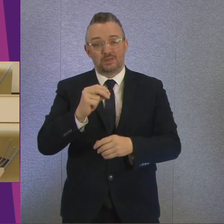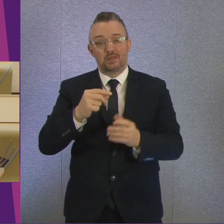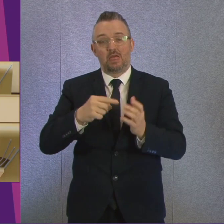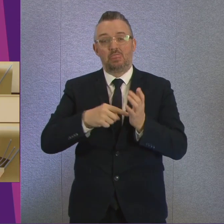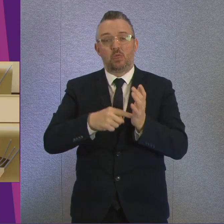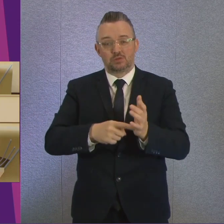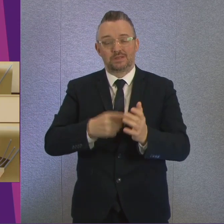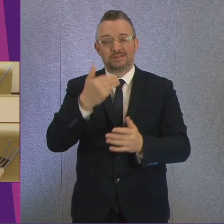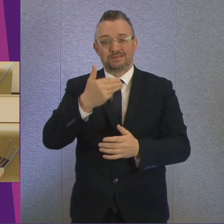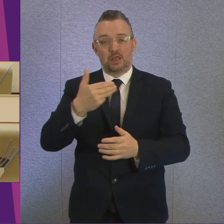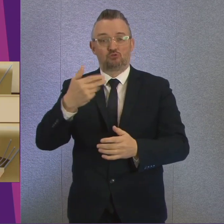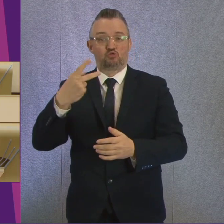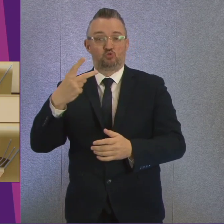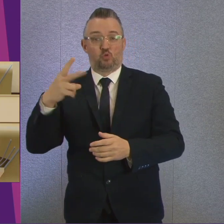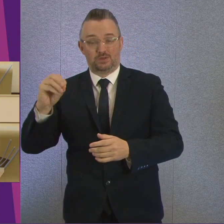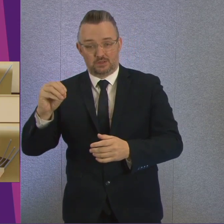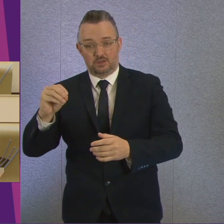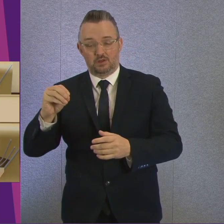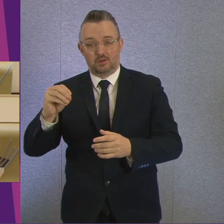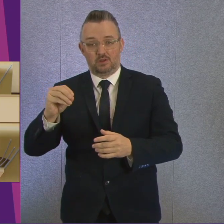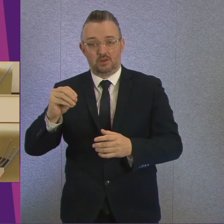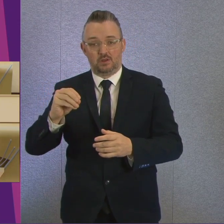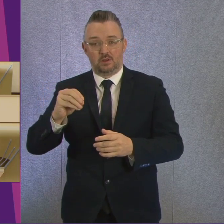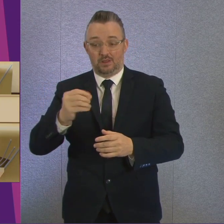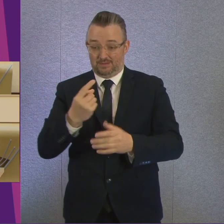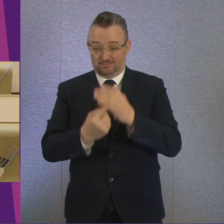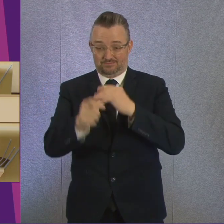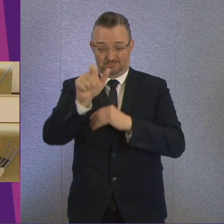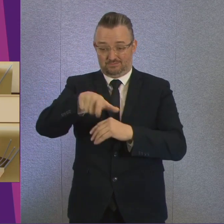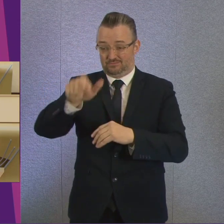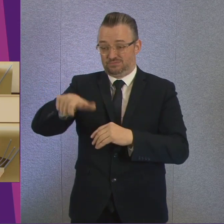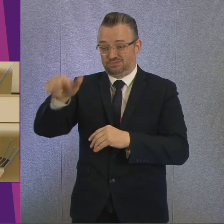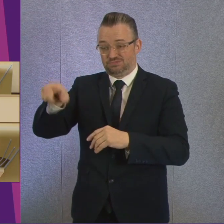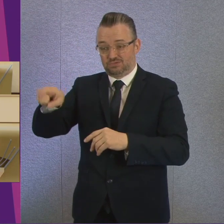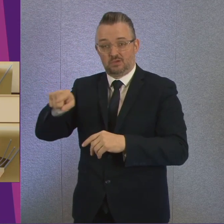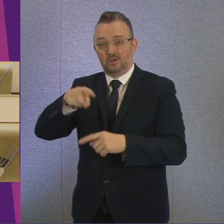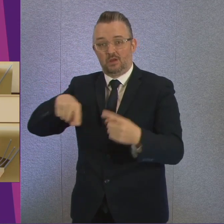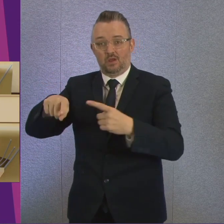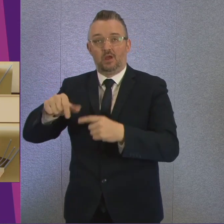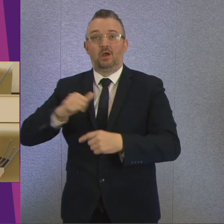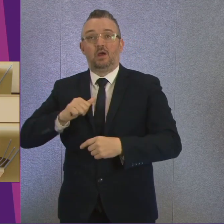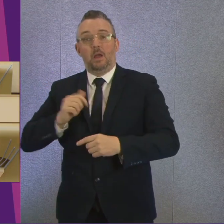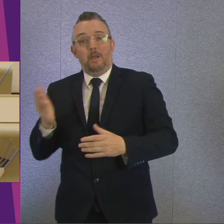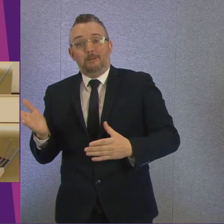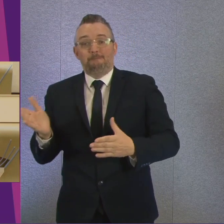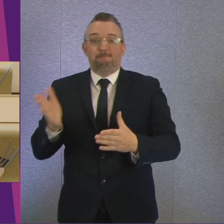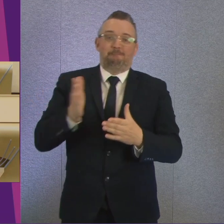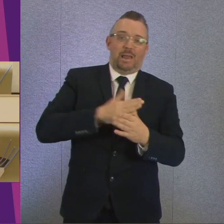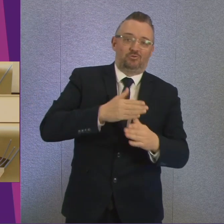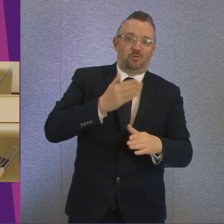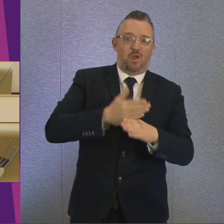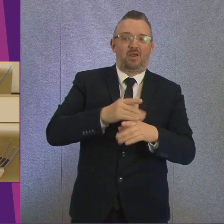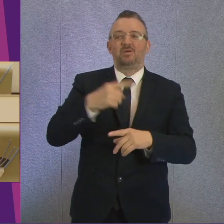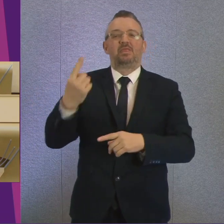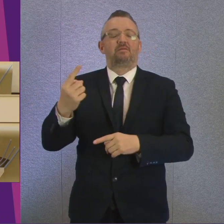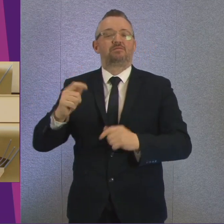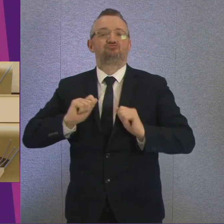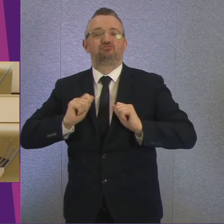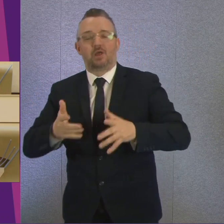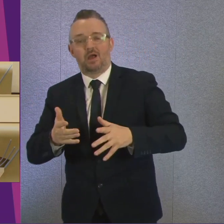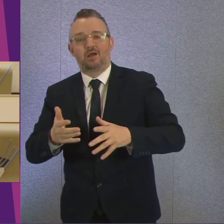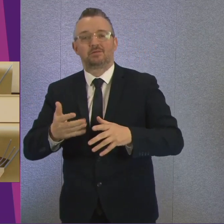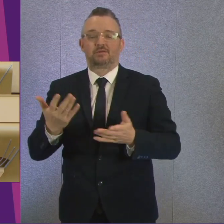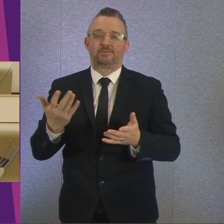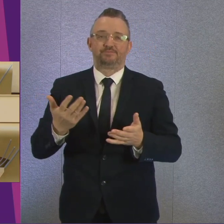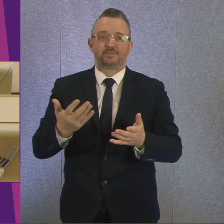20,920 in total, of individuals who are returning to the health and social care workforce, and who